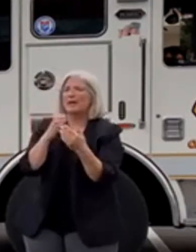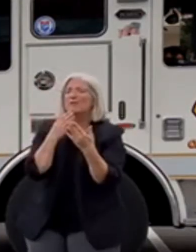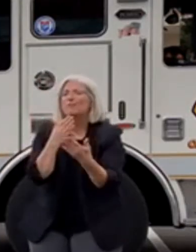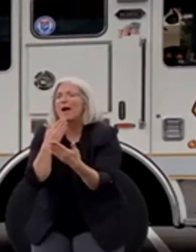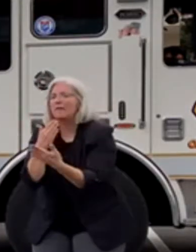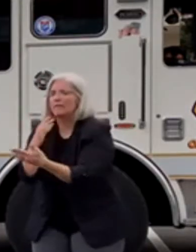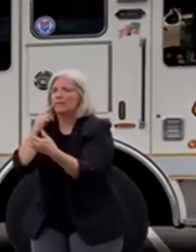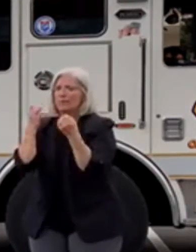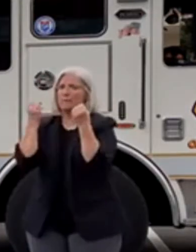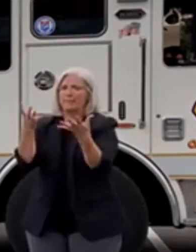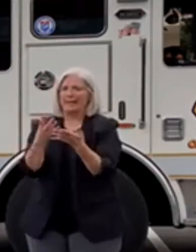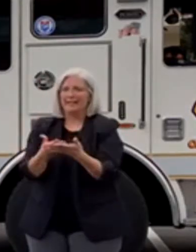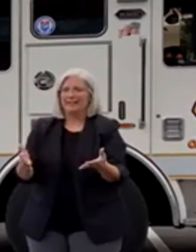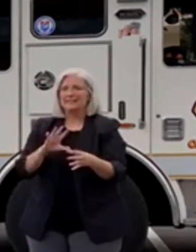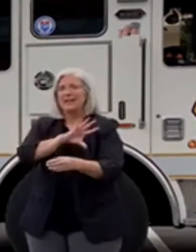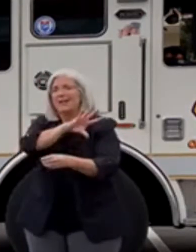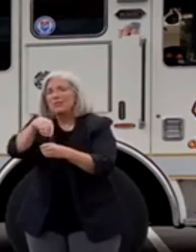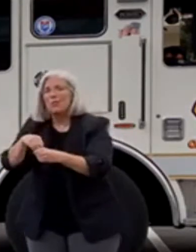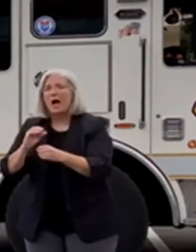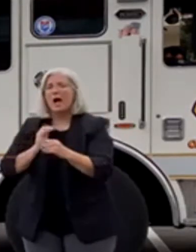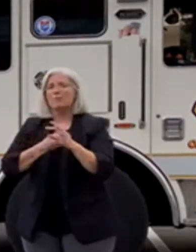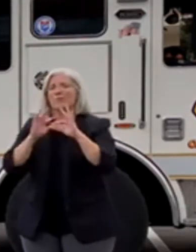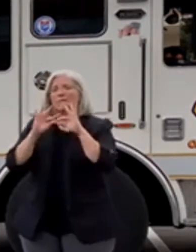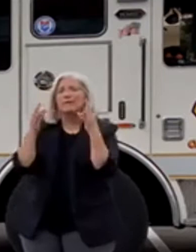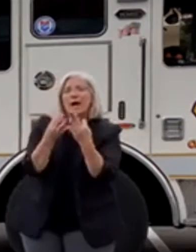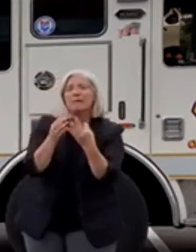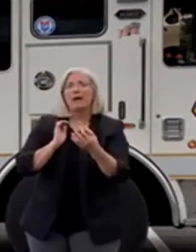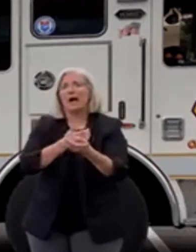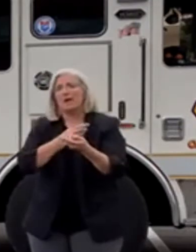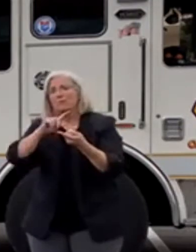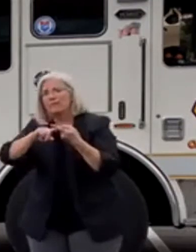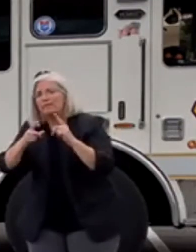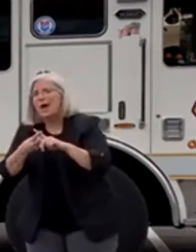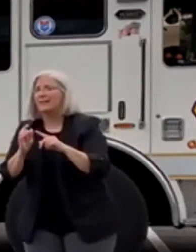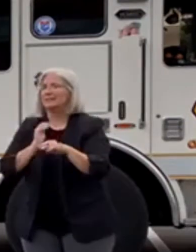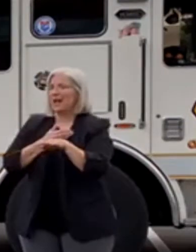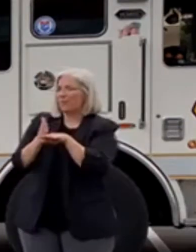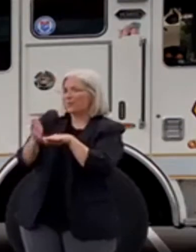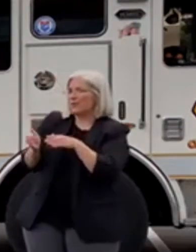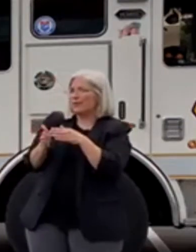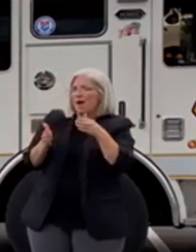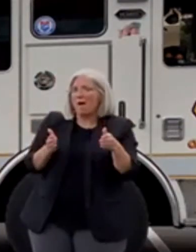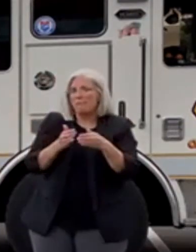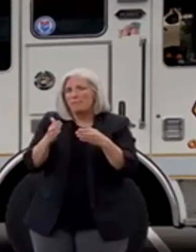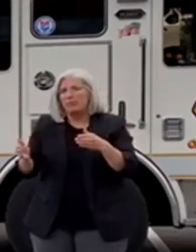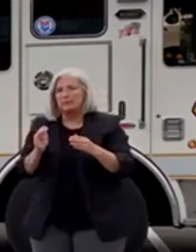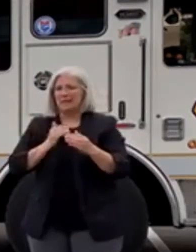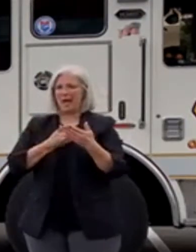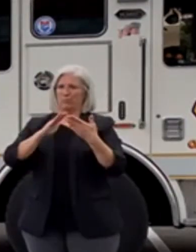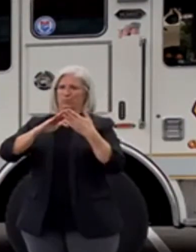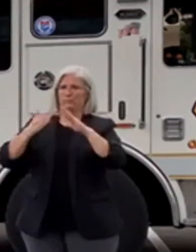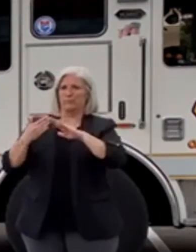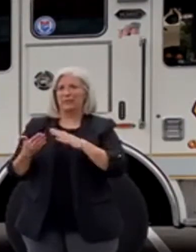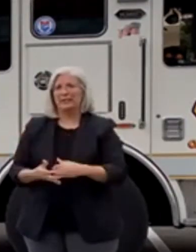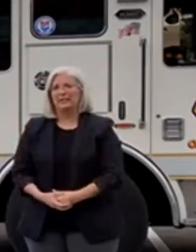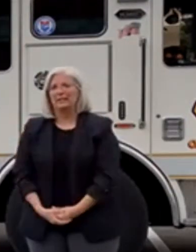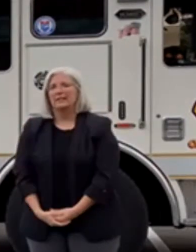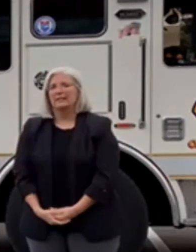including our families, our friends, and our neighbors. I'm going to turn it over to Dr. Marty